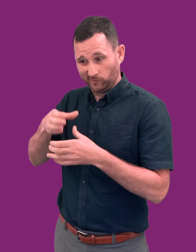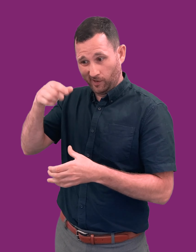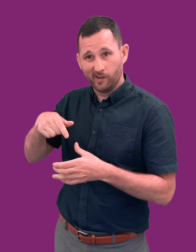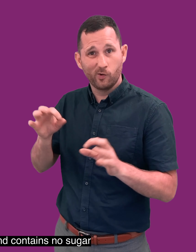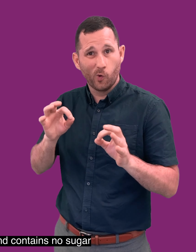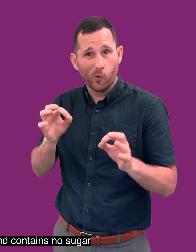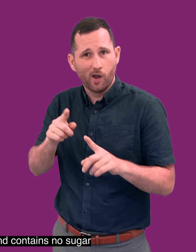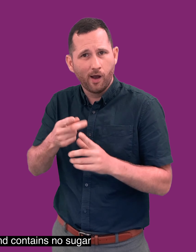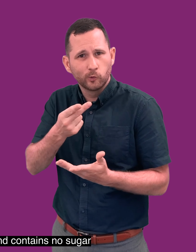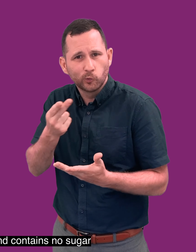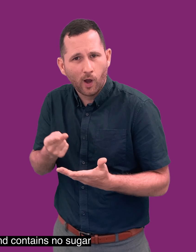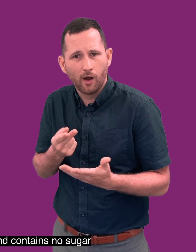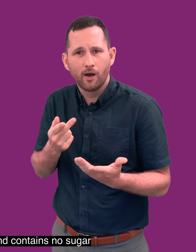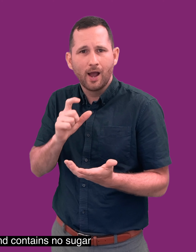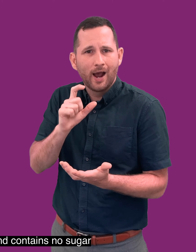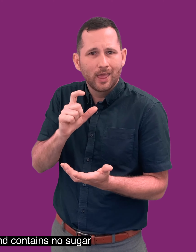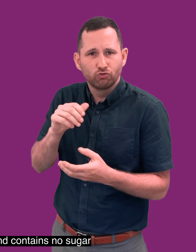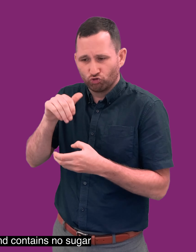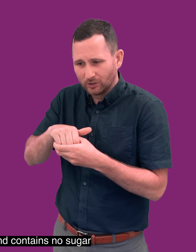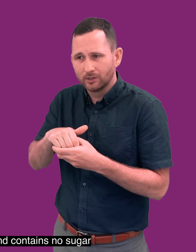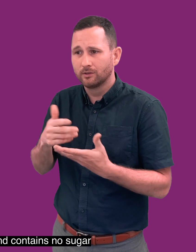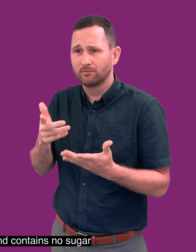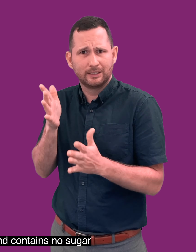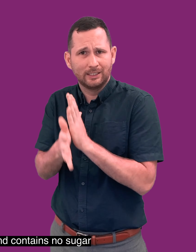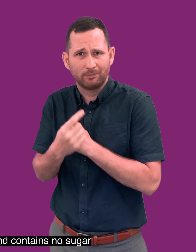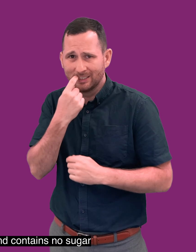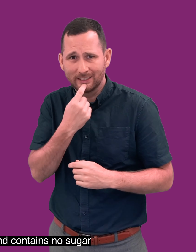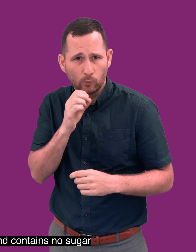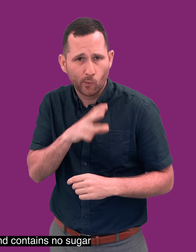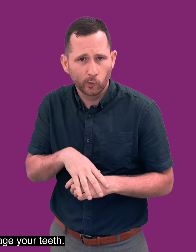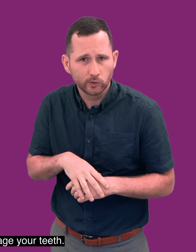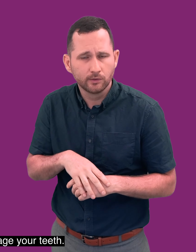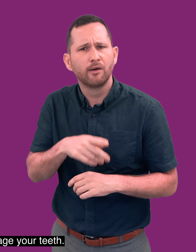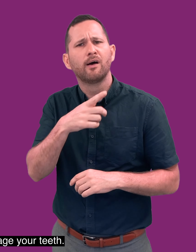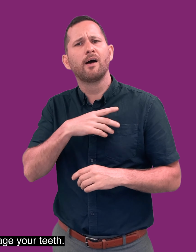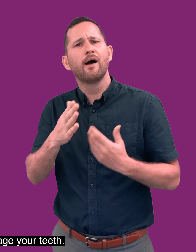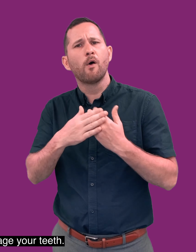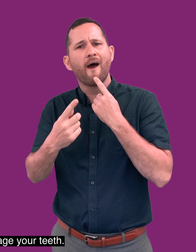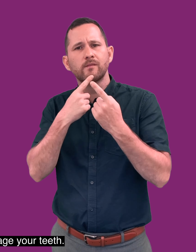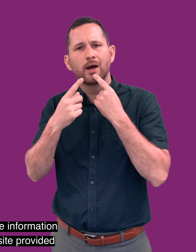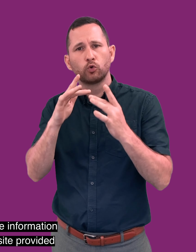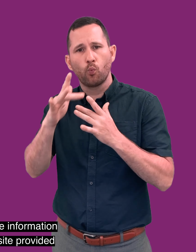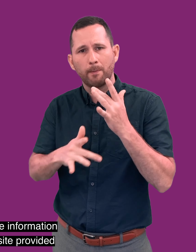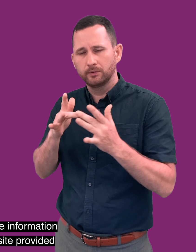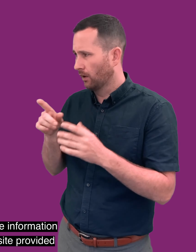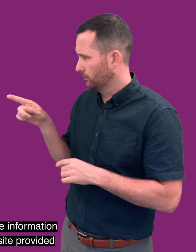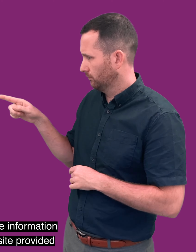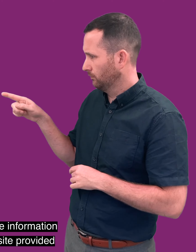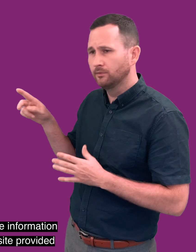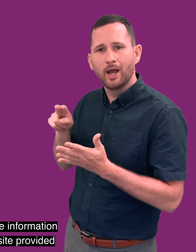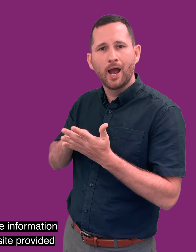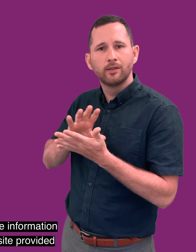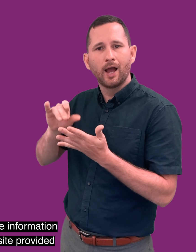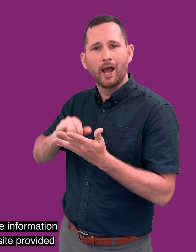It has no calories and contains no sugar that can damage your teeth. There's more information on the website